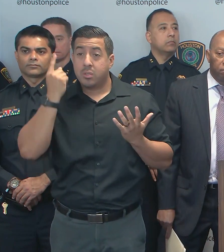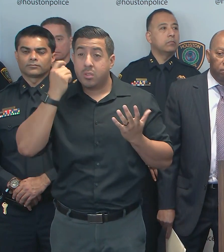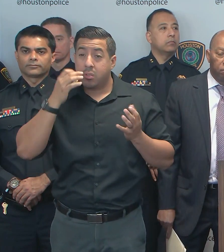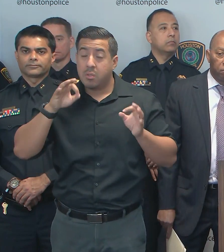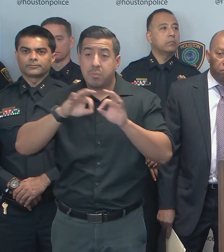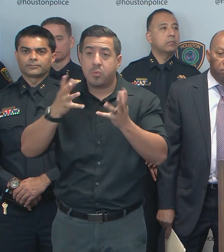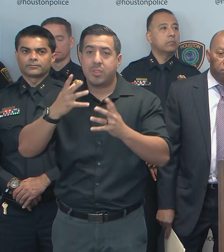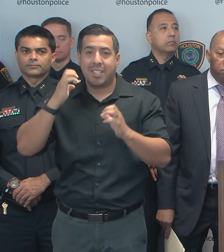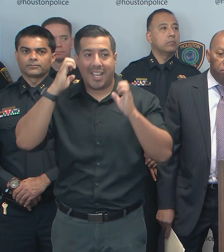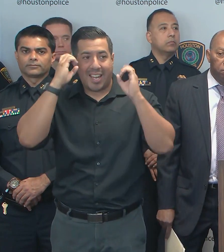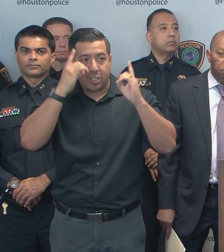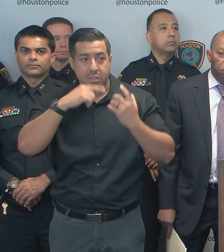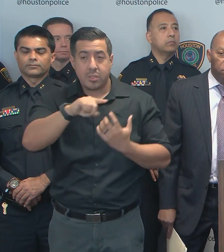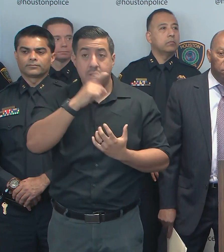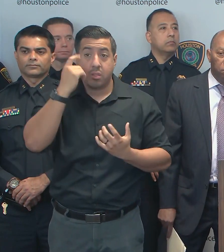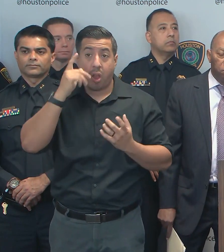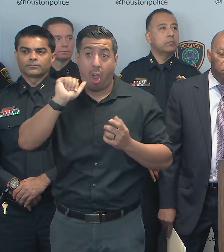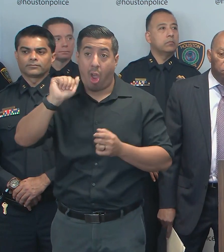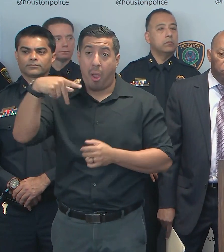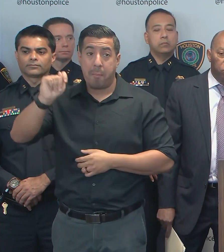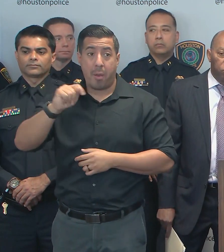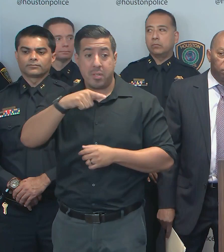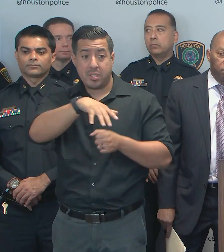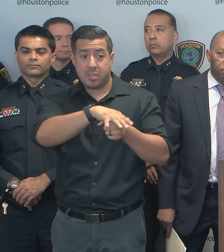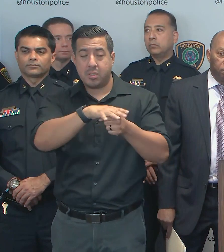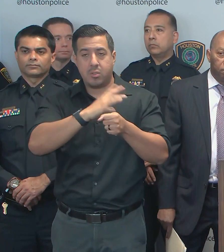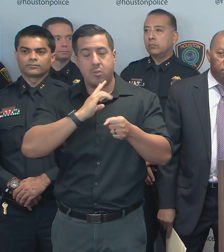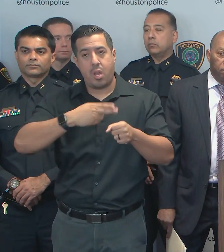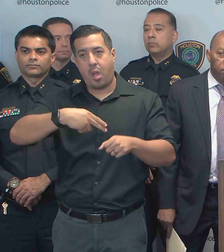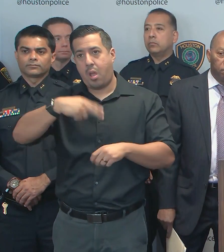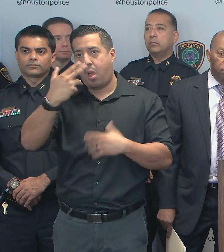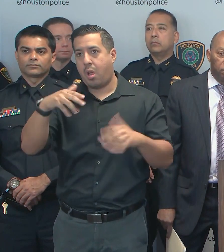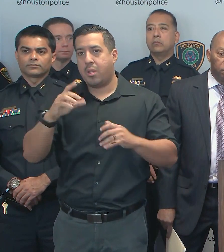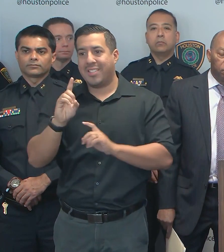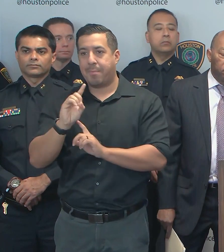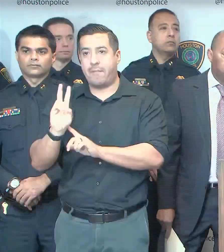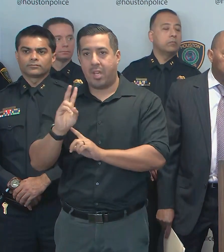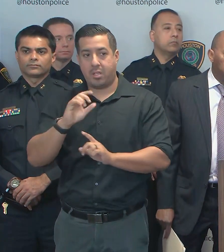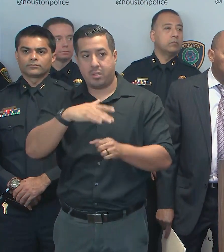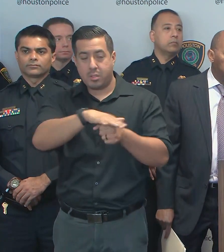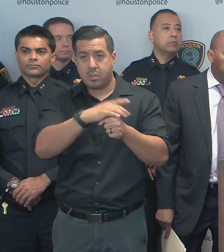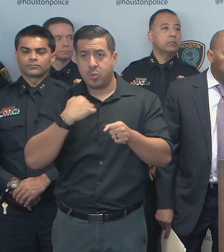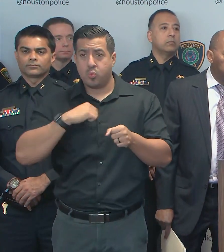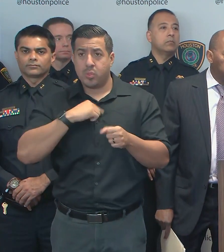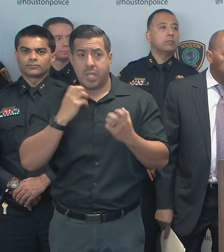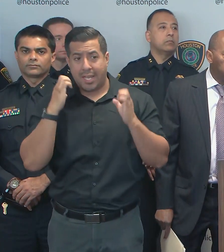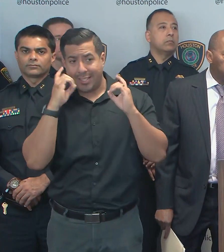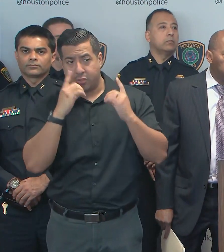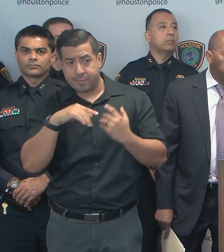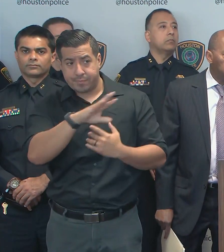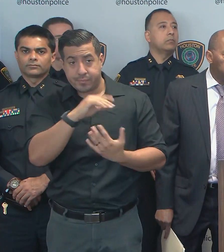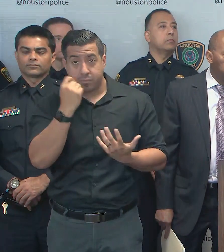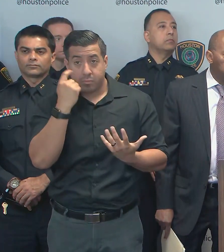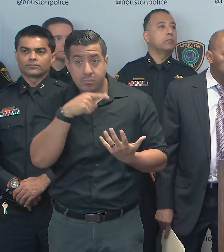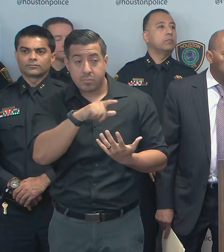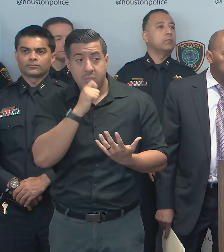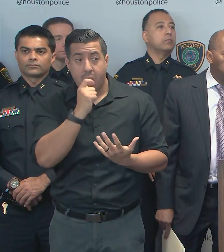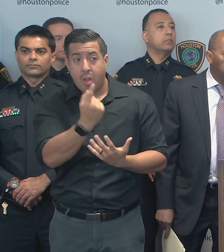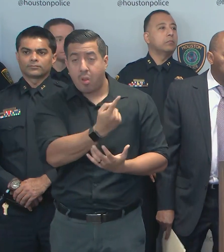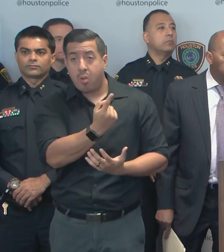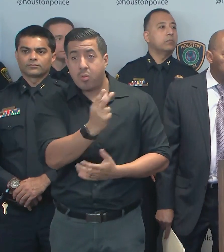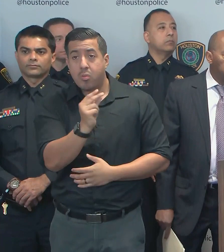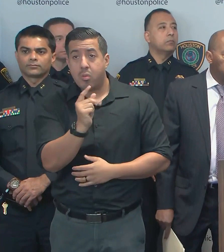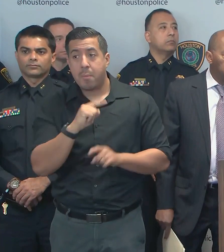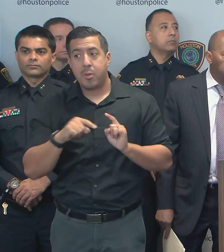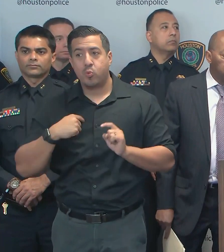in some of those apartment complexes, those areas with the highest domestic violence, educating them and letting them know they're not in it by themselves, but we need